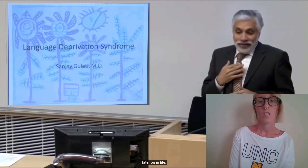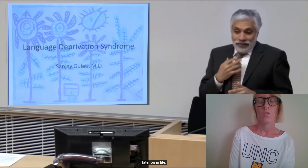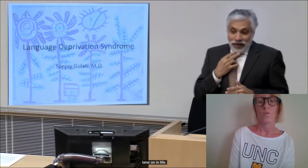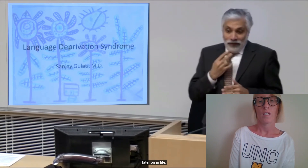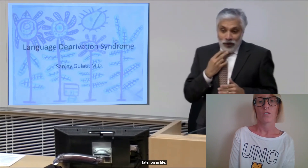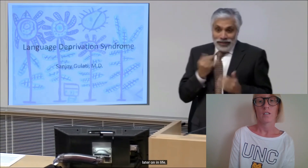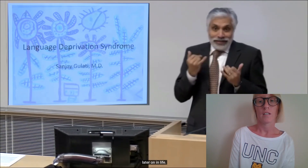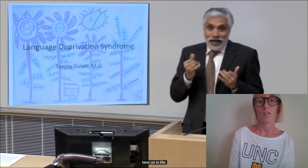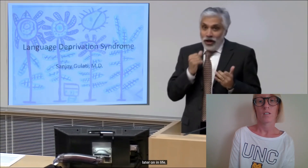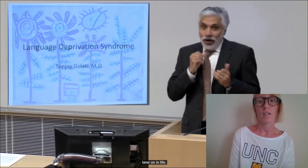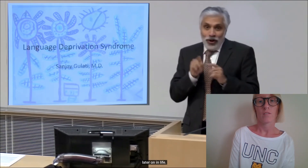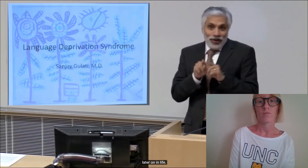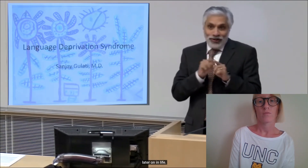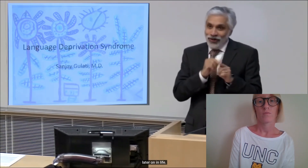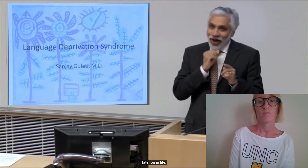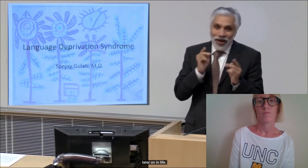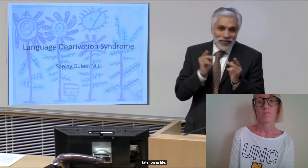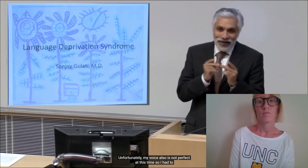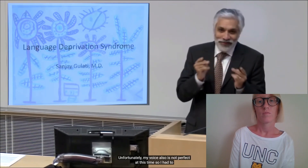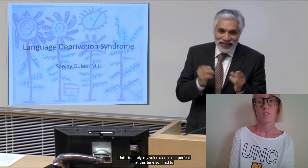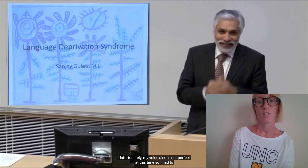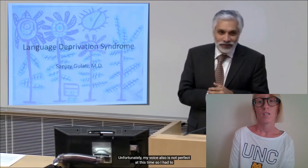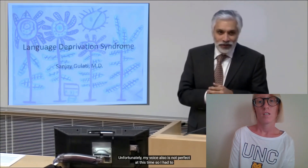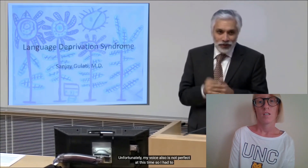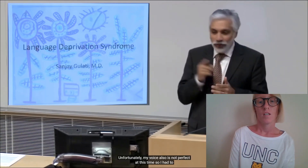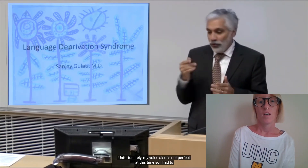on language, in life. when I learned it later on in life.